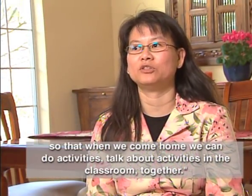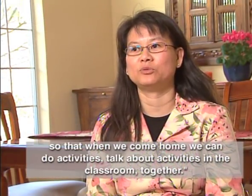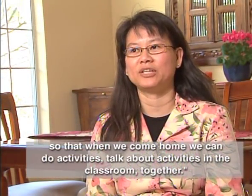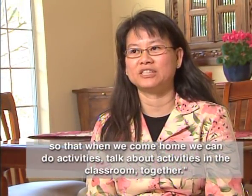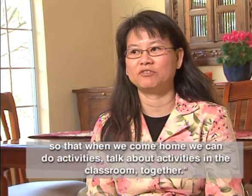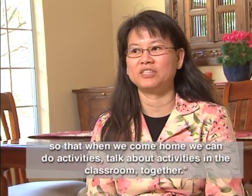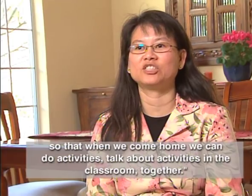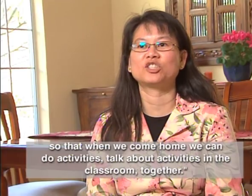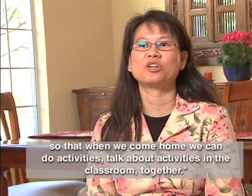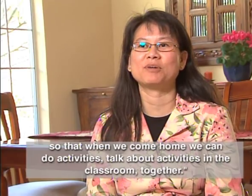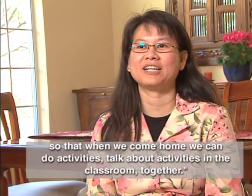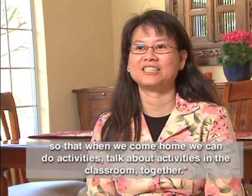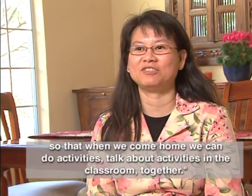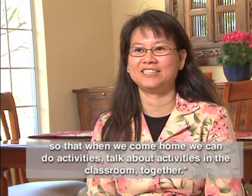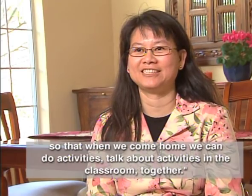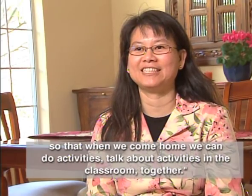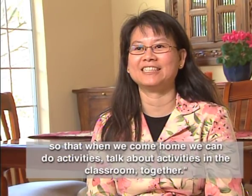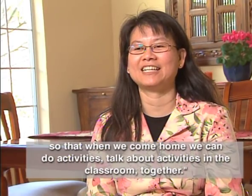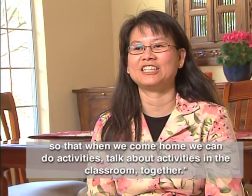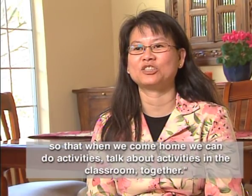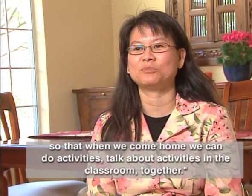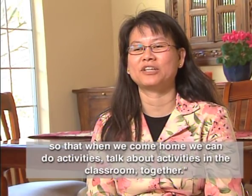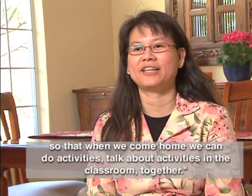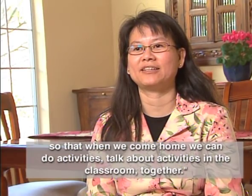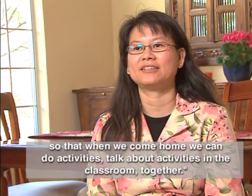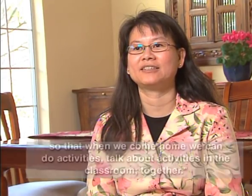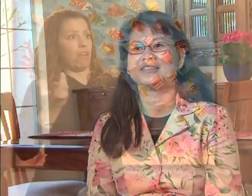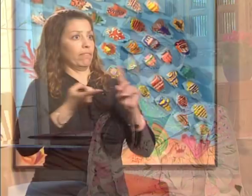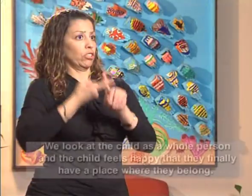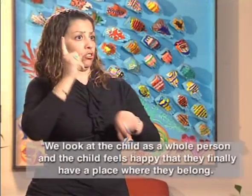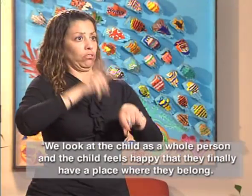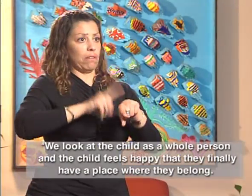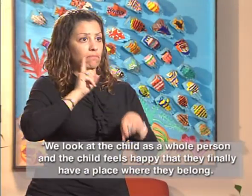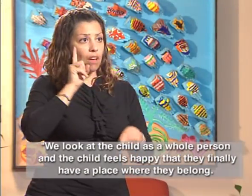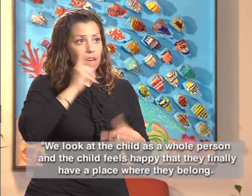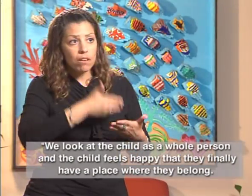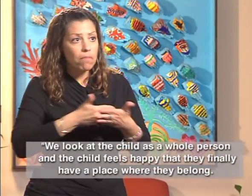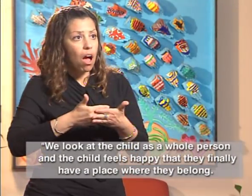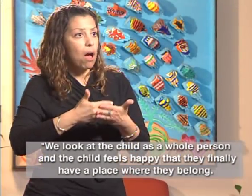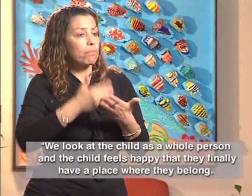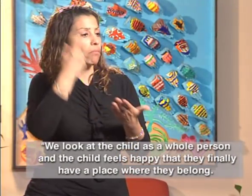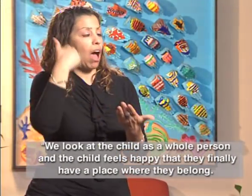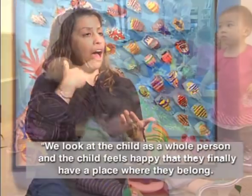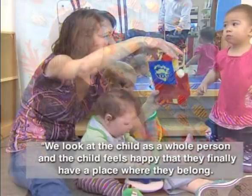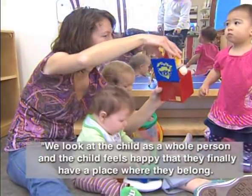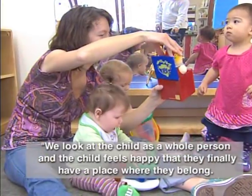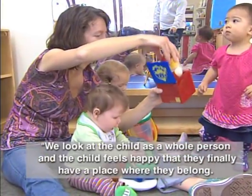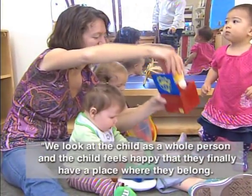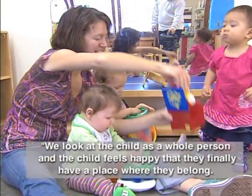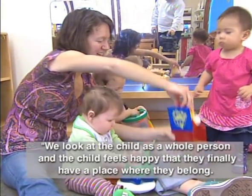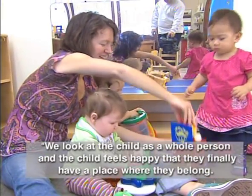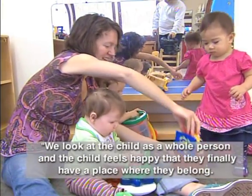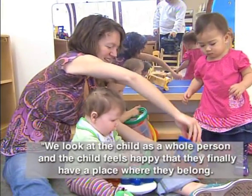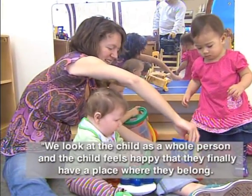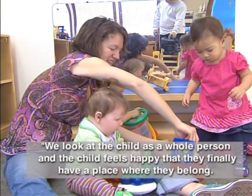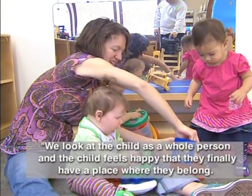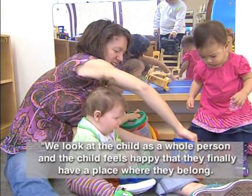do activities, talk about activities in the classroom together. We look at the child as a whole person, and the child feels happy that